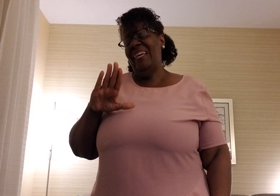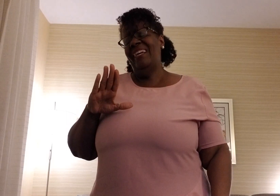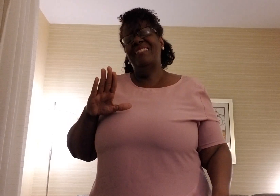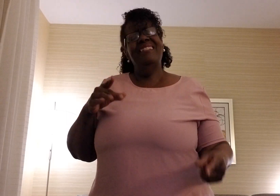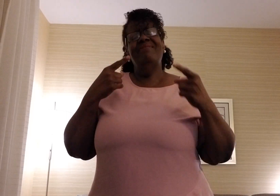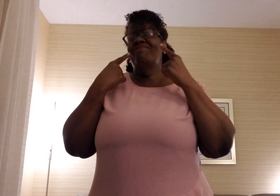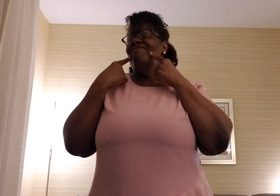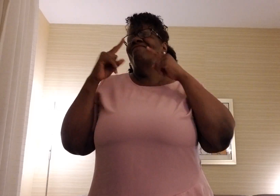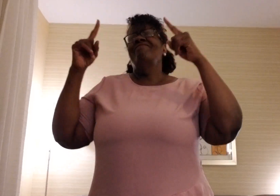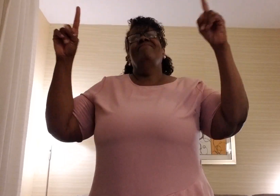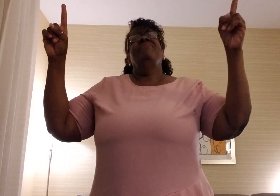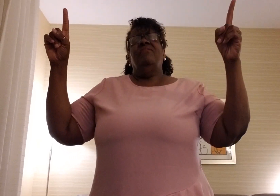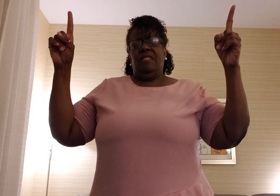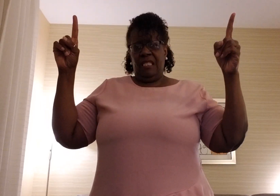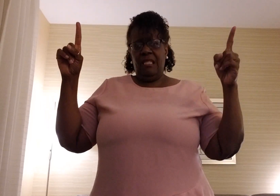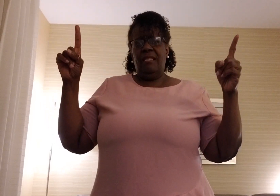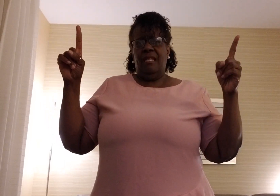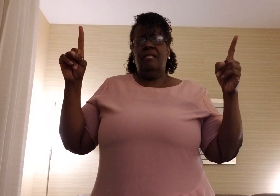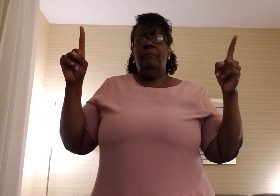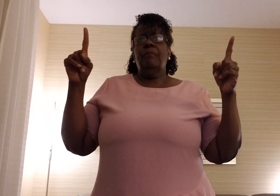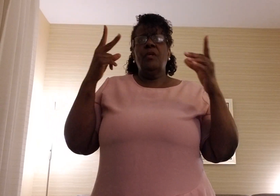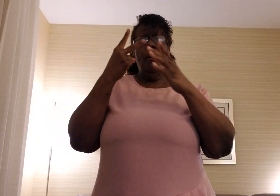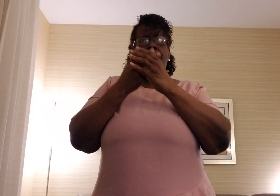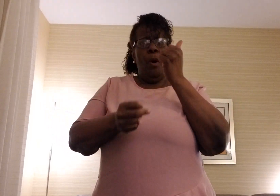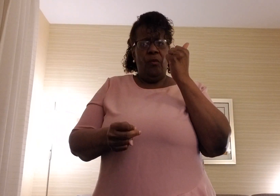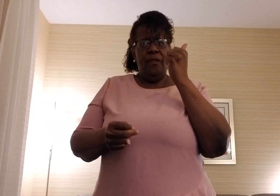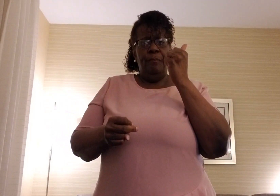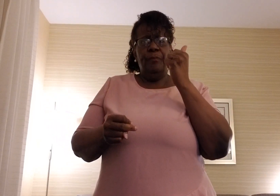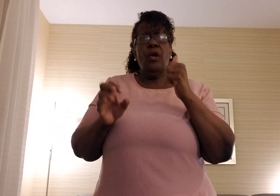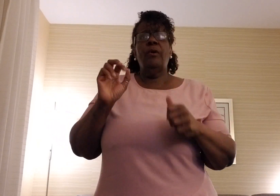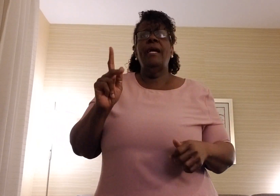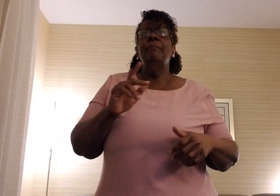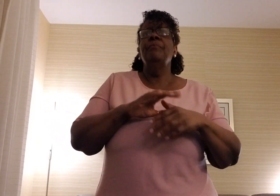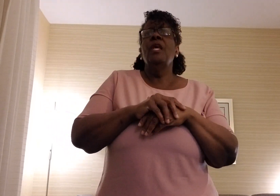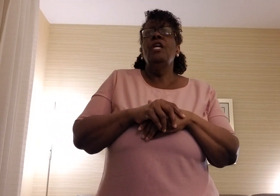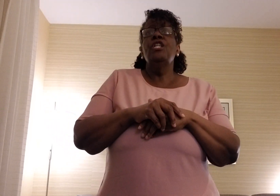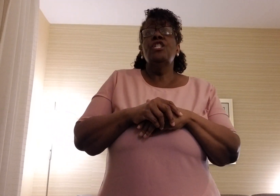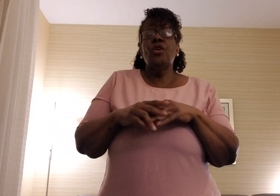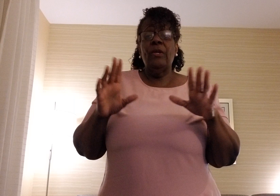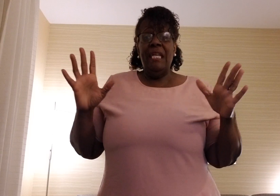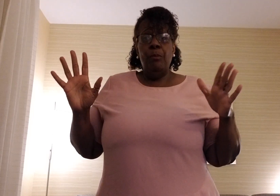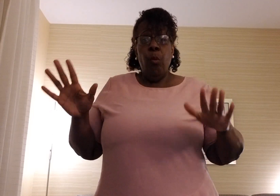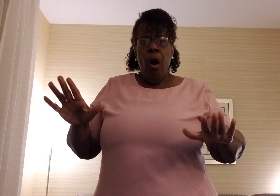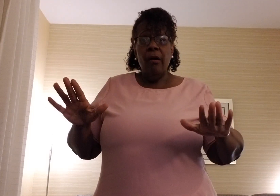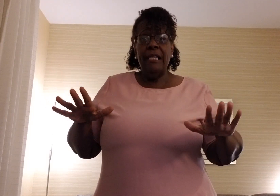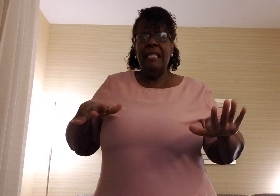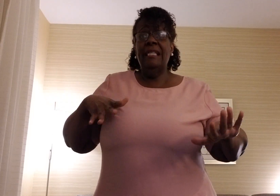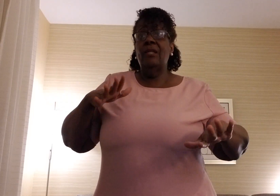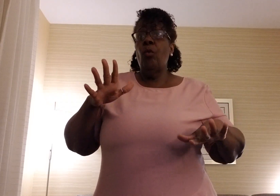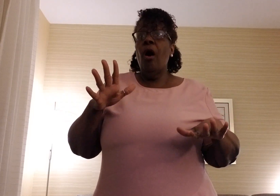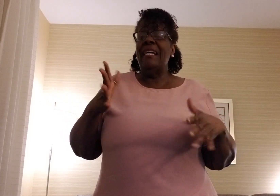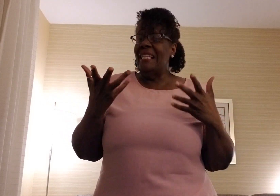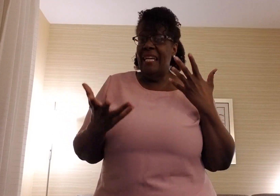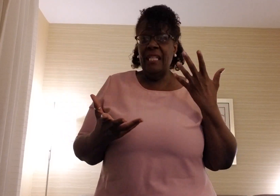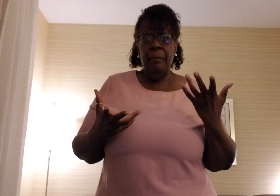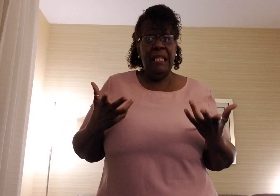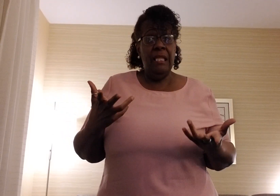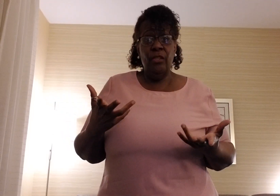bad, success, both, okay? So keep walking and walking. Now, it can mean